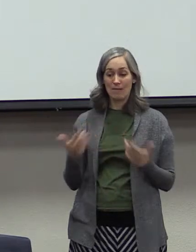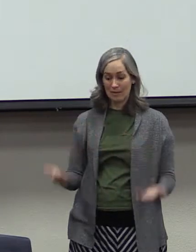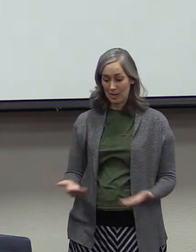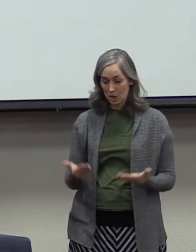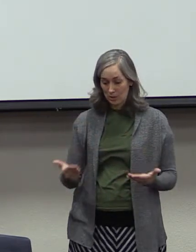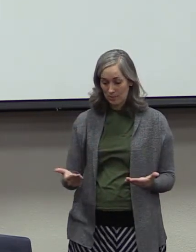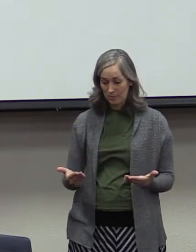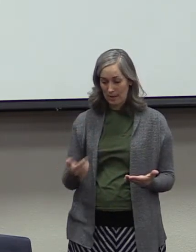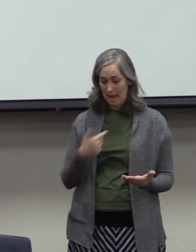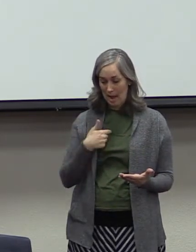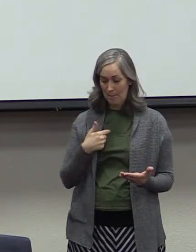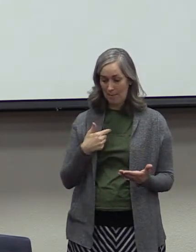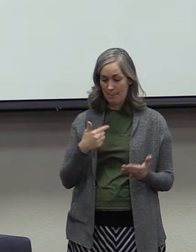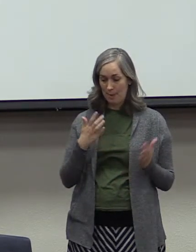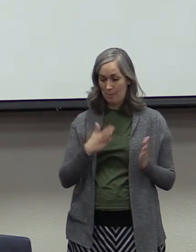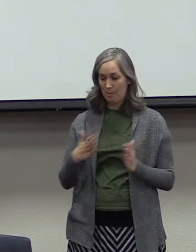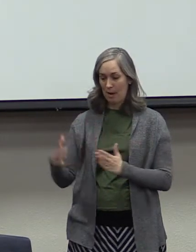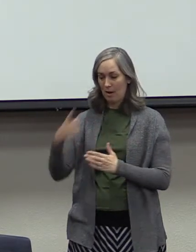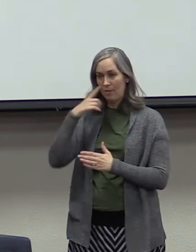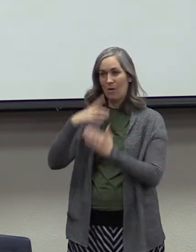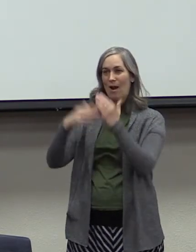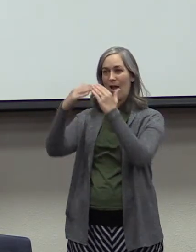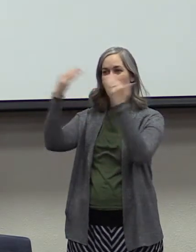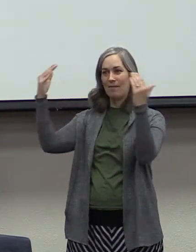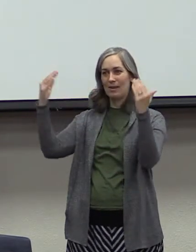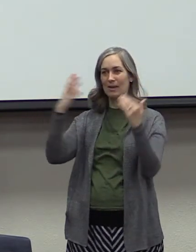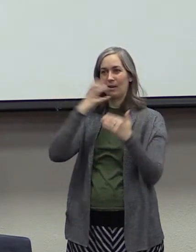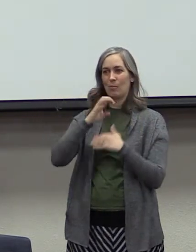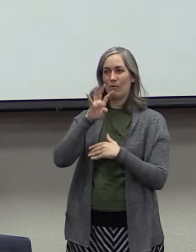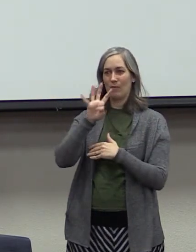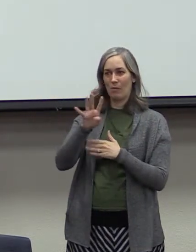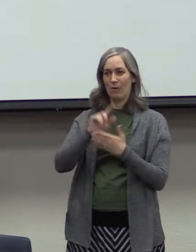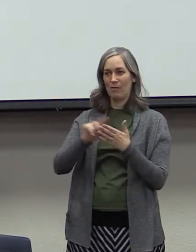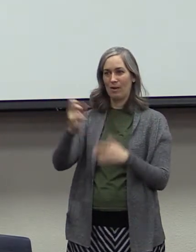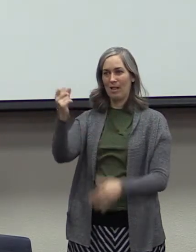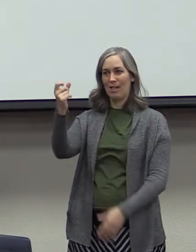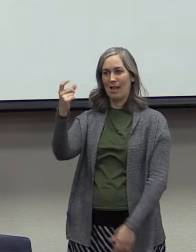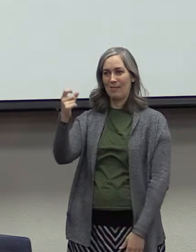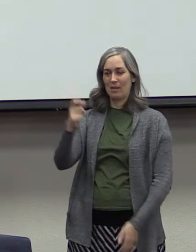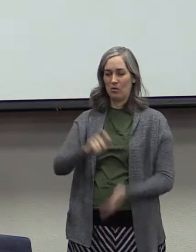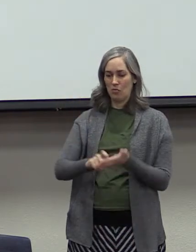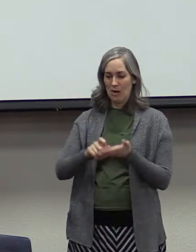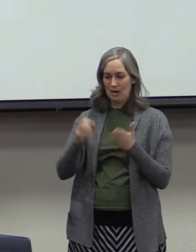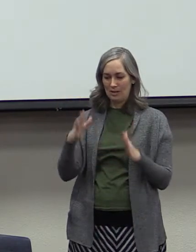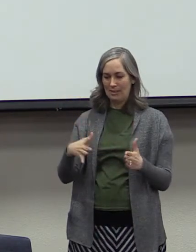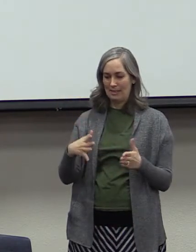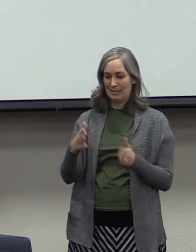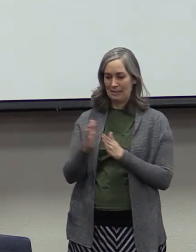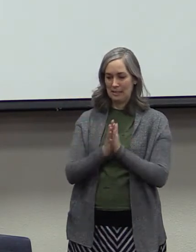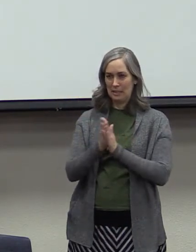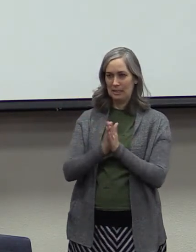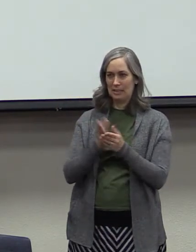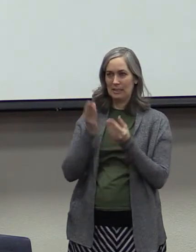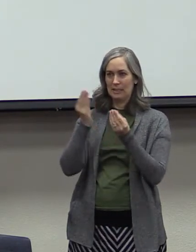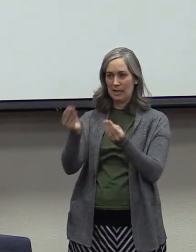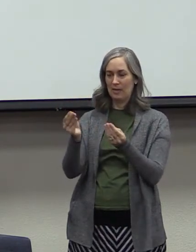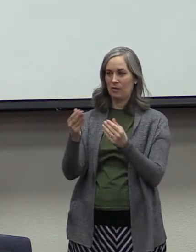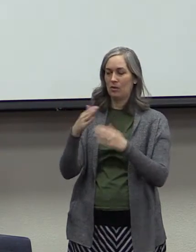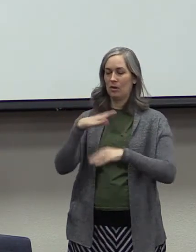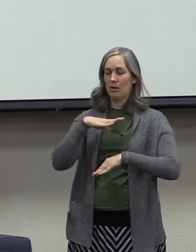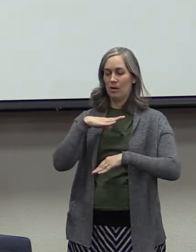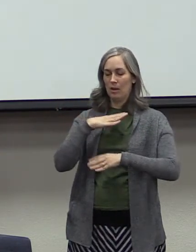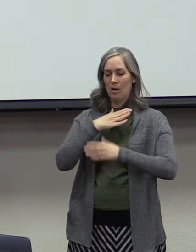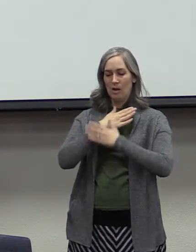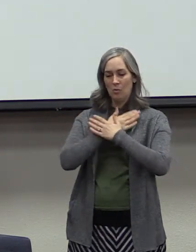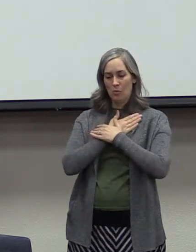heaven. In Hebrews 4, verse 11, the writer said, "Let us give diligence to enter that rest,